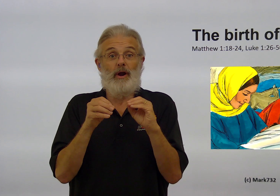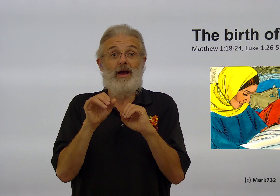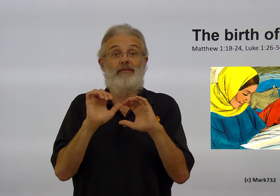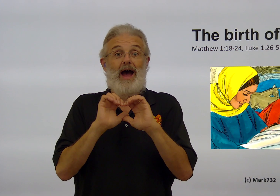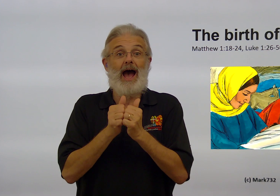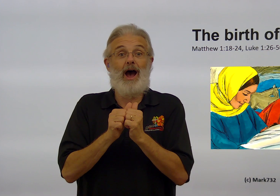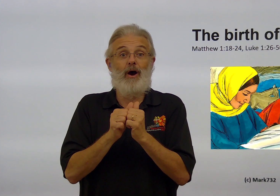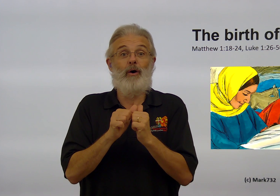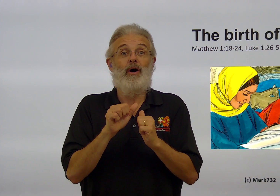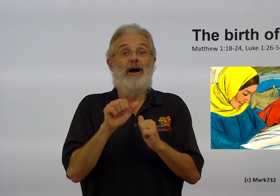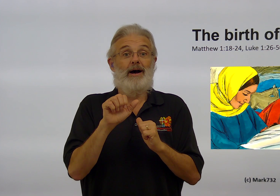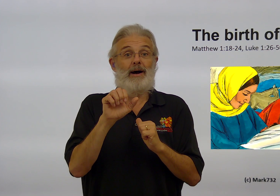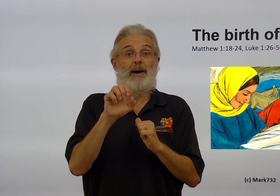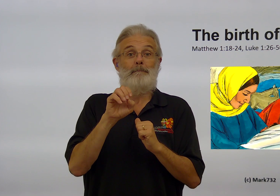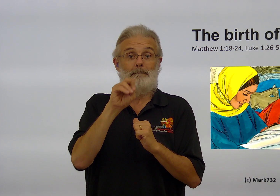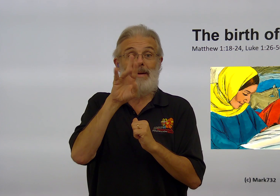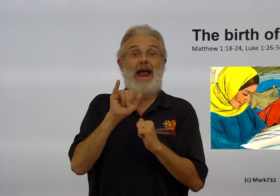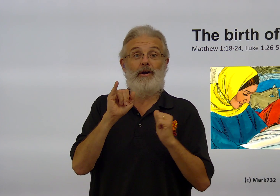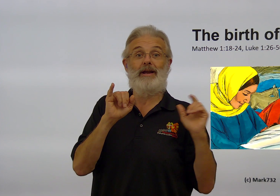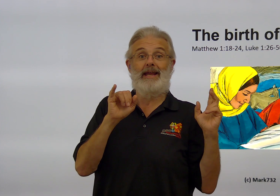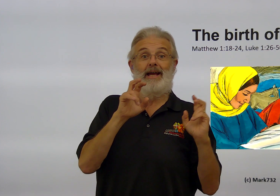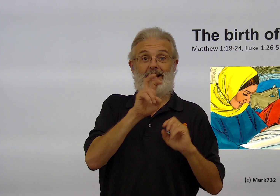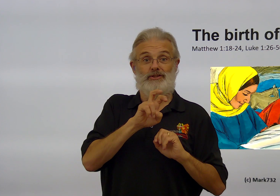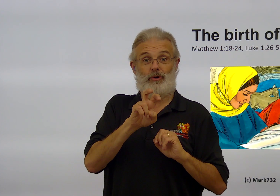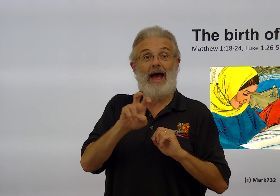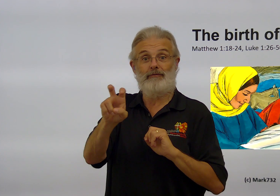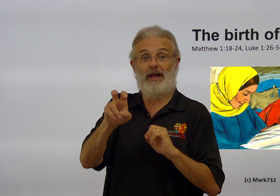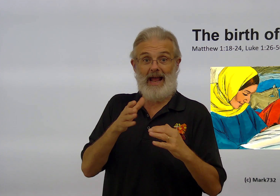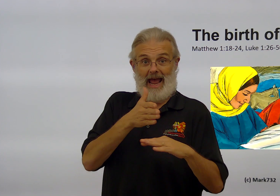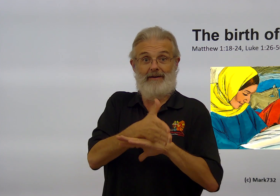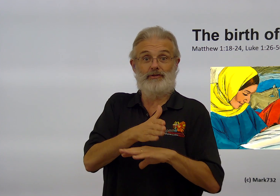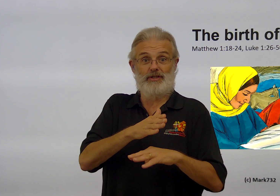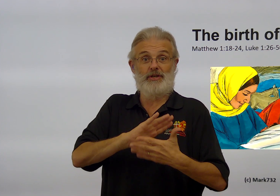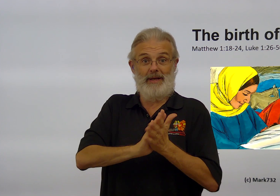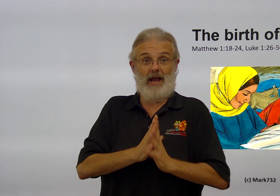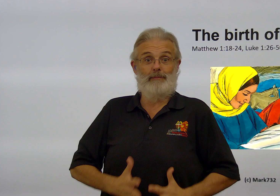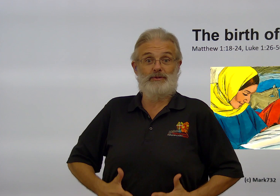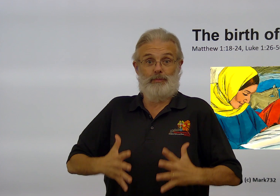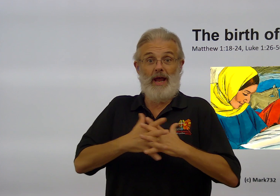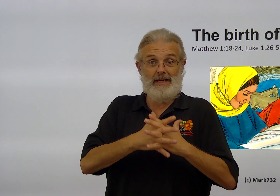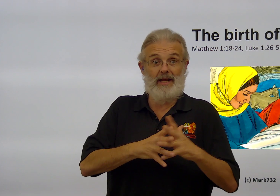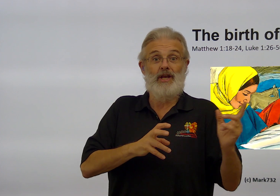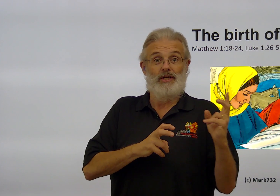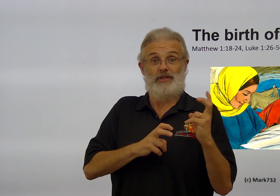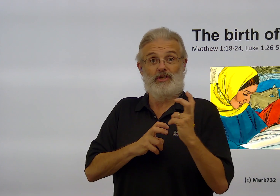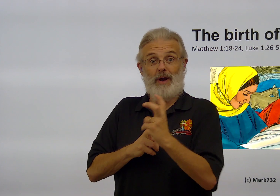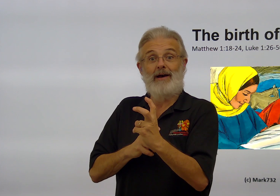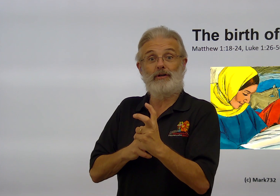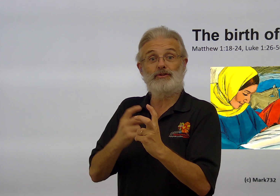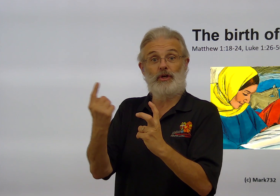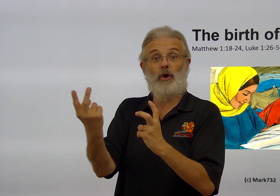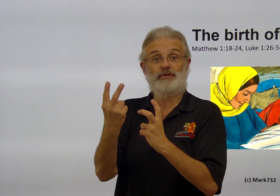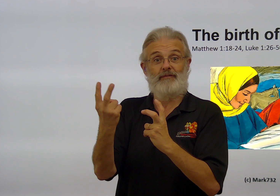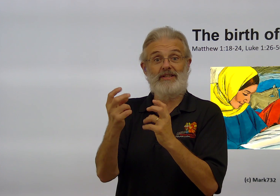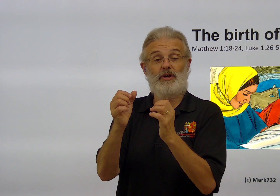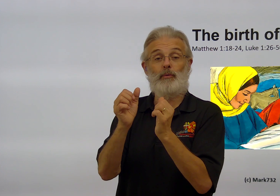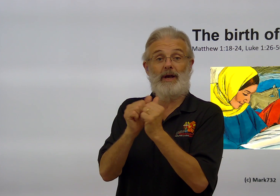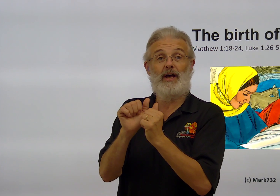of how Mary is traveling after she becomes pregnant. She travels to go to visit with